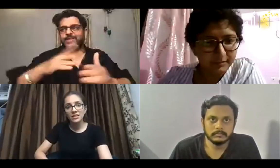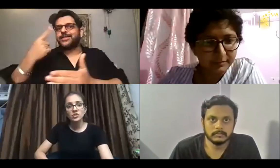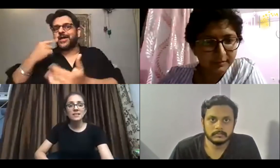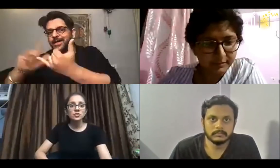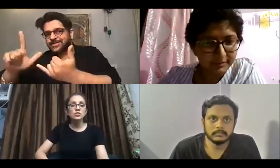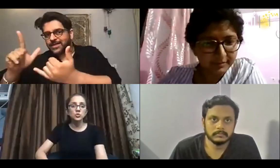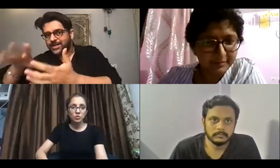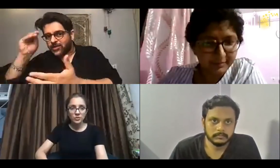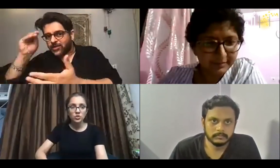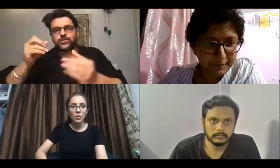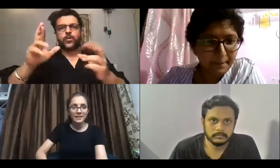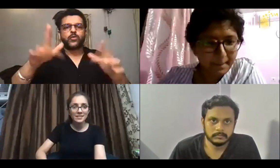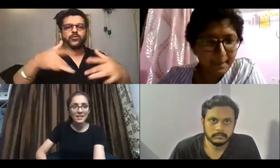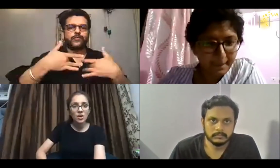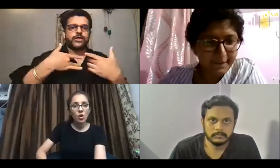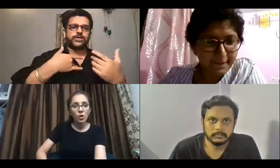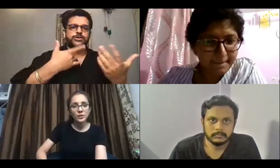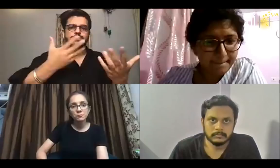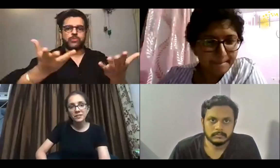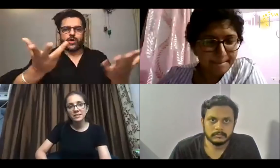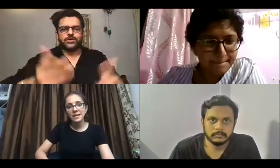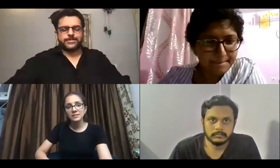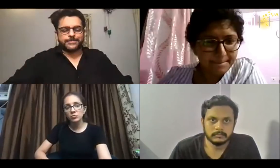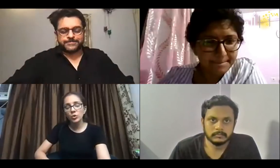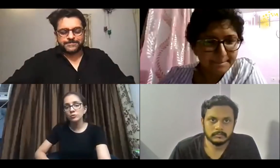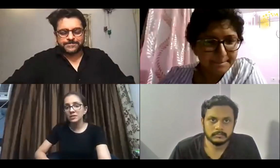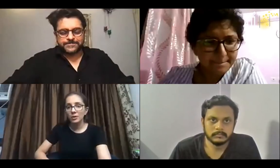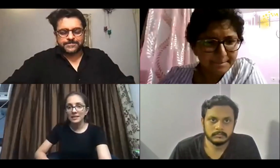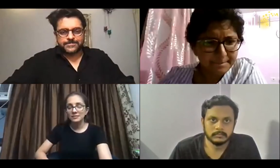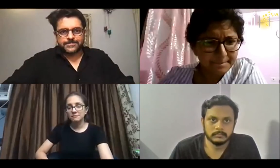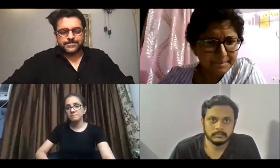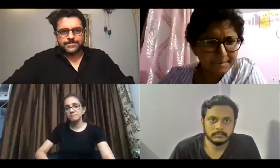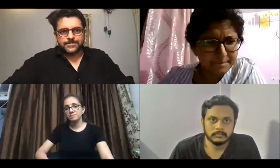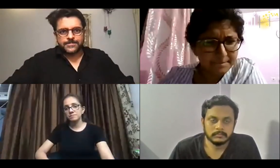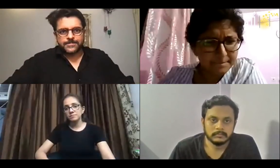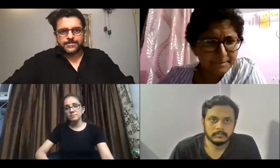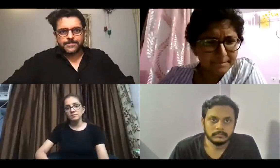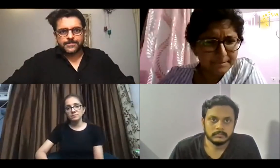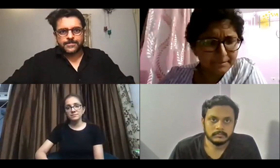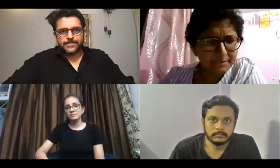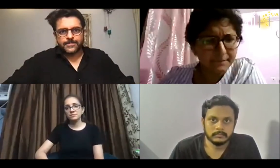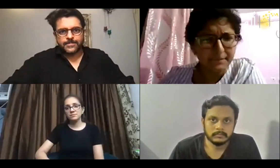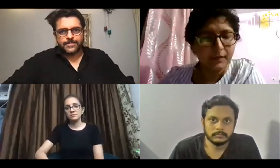if there are challenges, you could switch to ISL, or do you feel that, what do you feel about that?